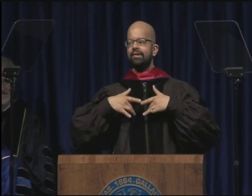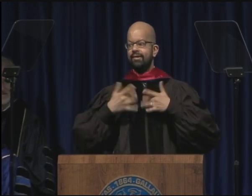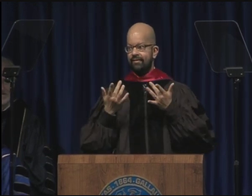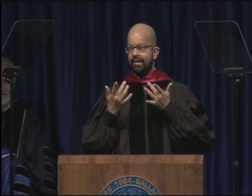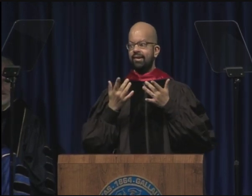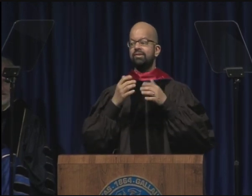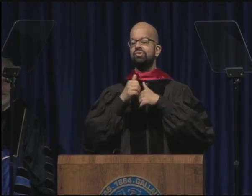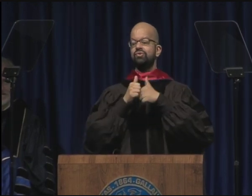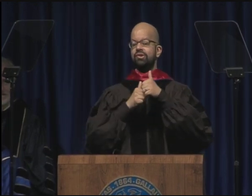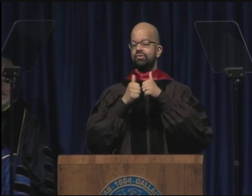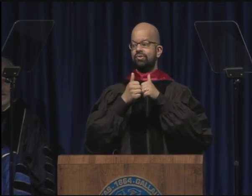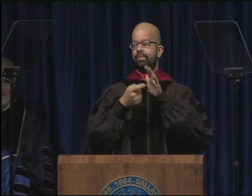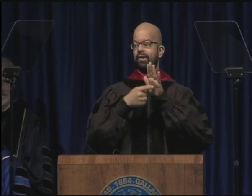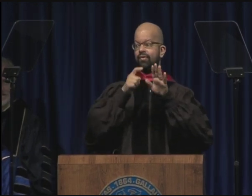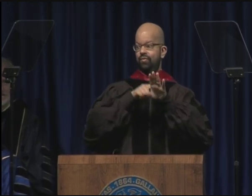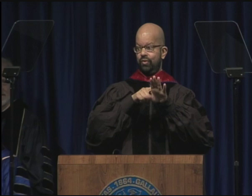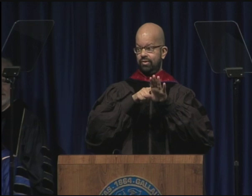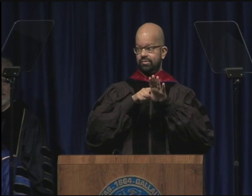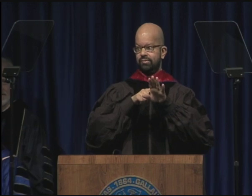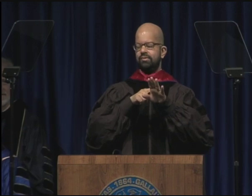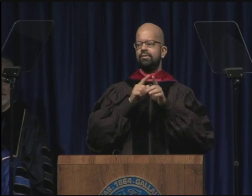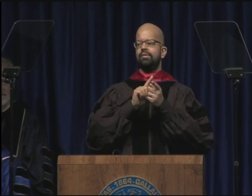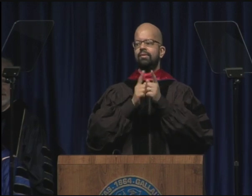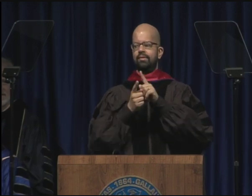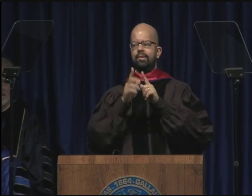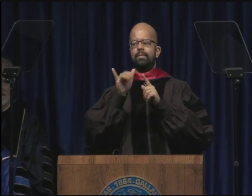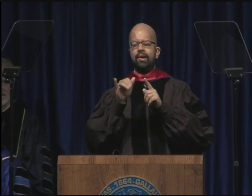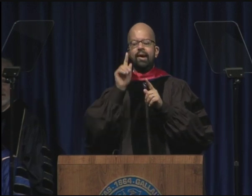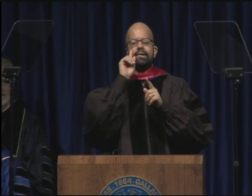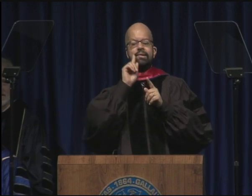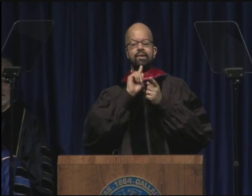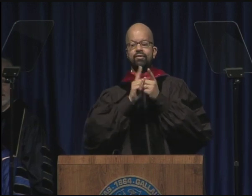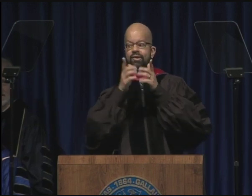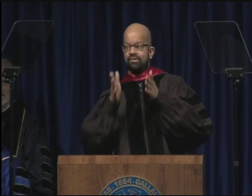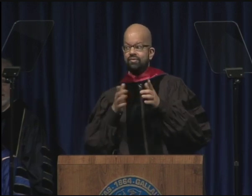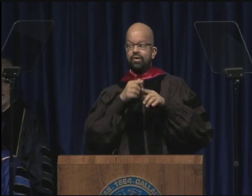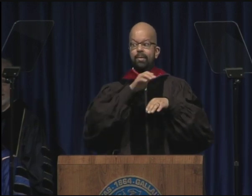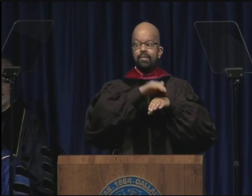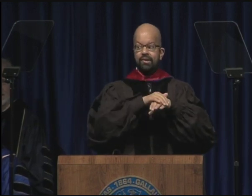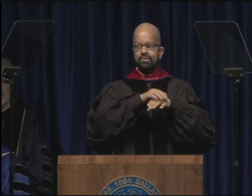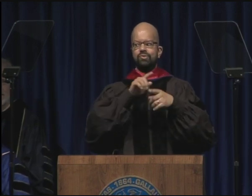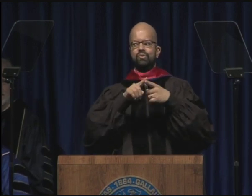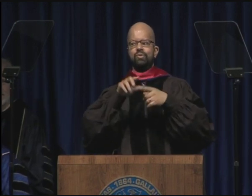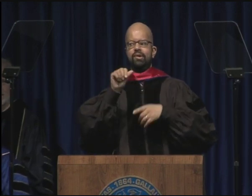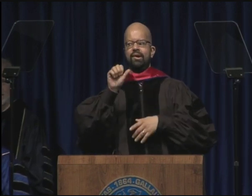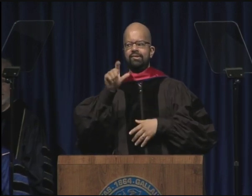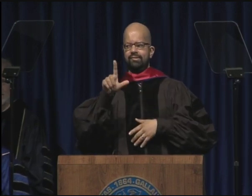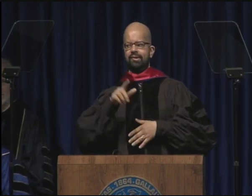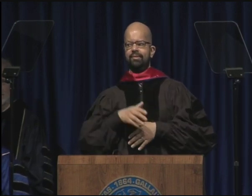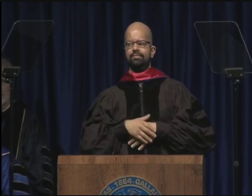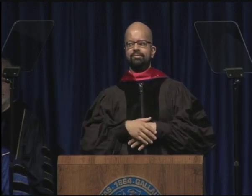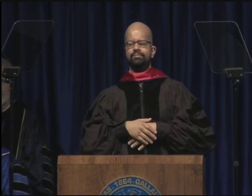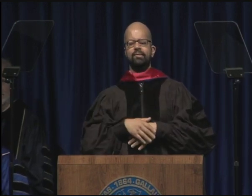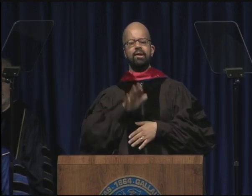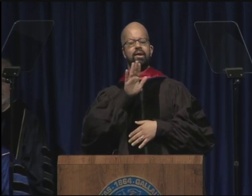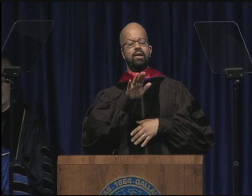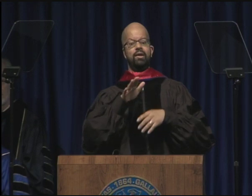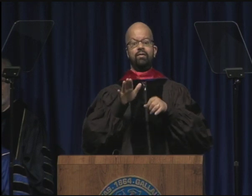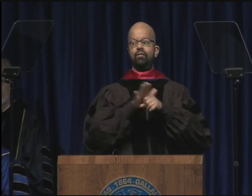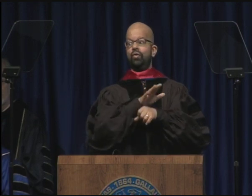His dissertation, titled "The Translation of Event Structure Metaphors Rendered by Deaf Translators from English